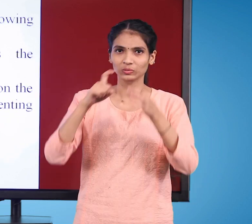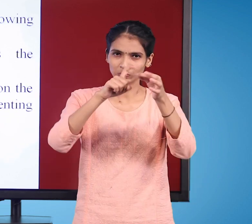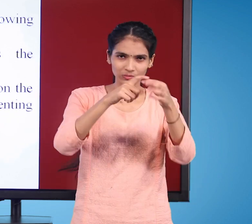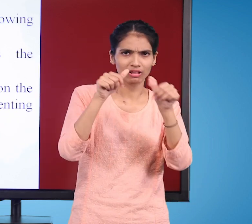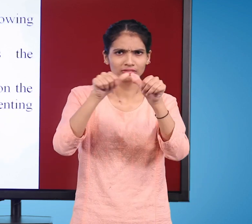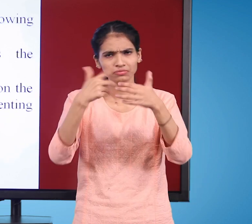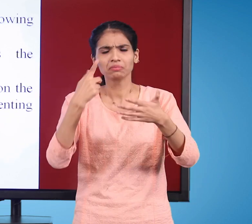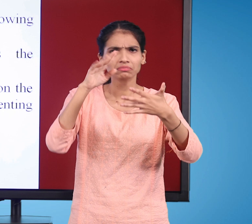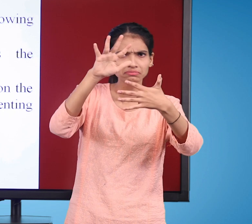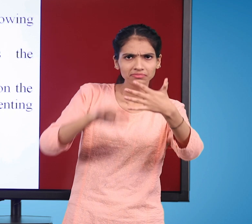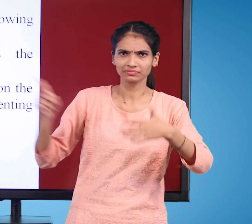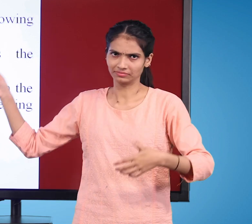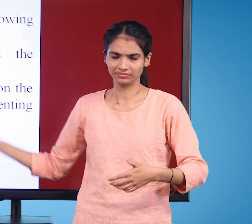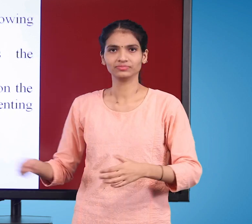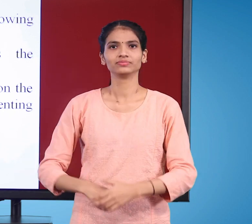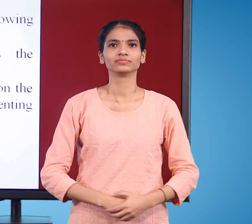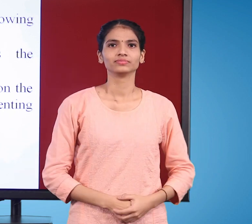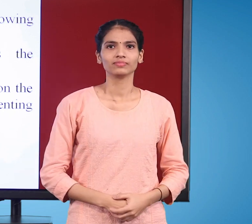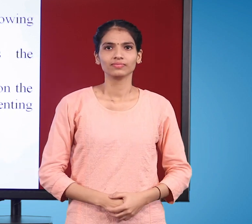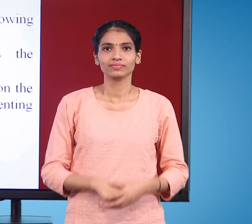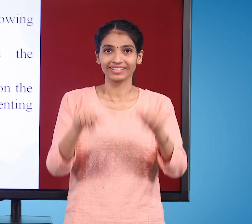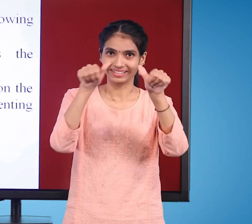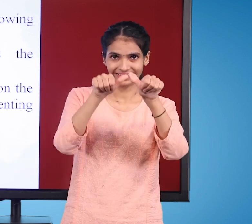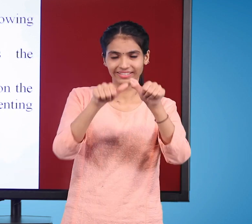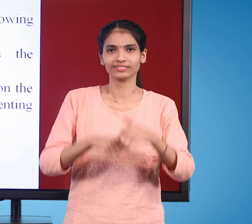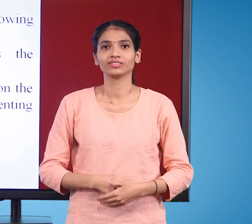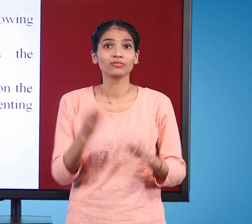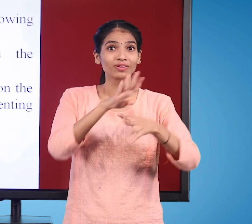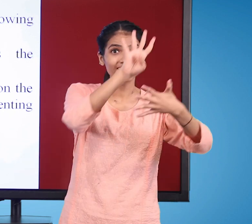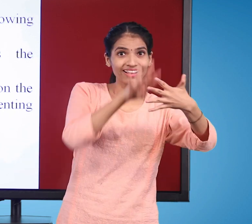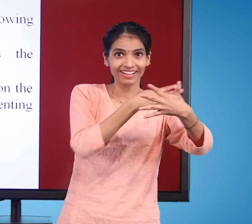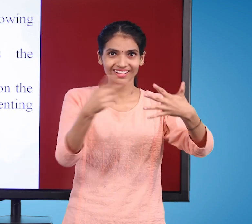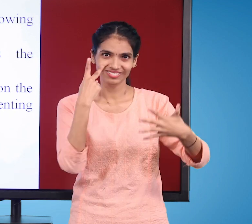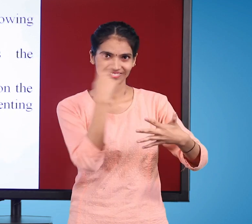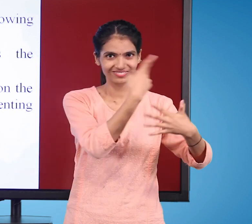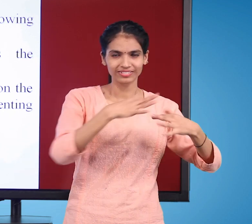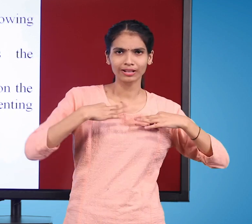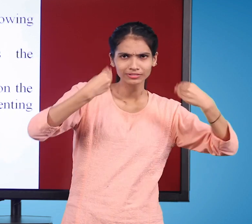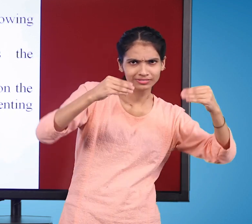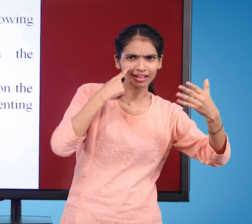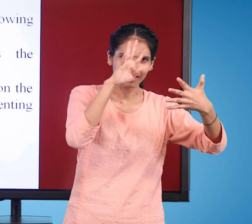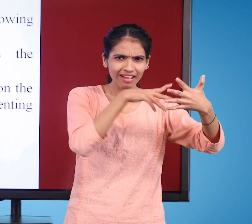Now, answer the following questions. A. What information does the above bar graph